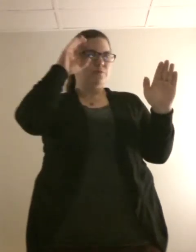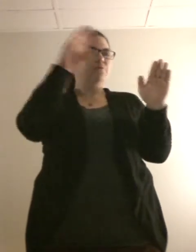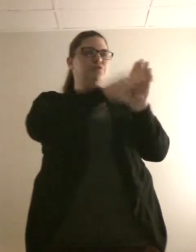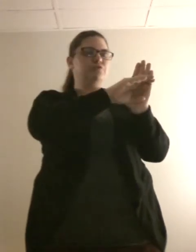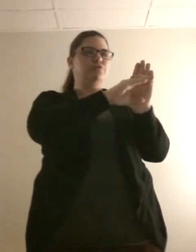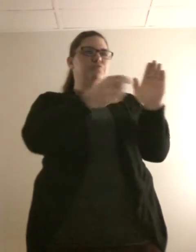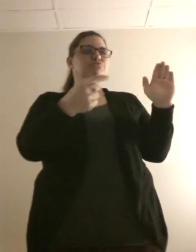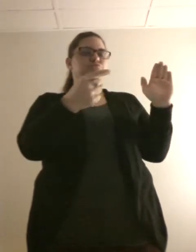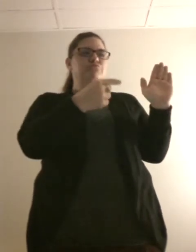This is a really good one.